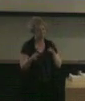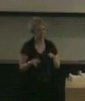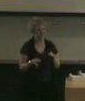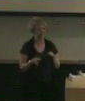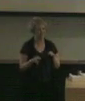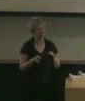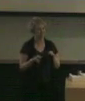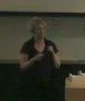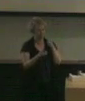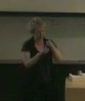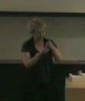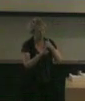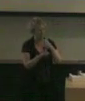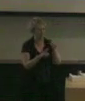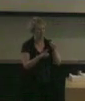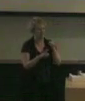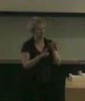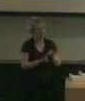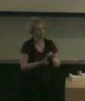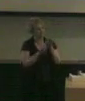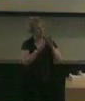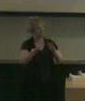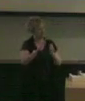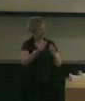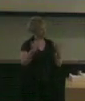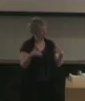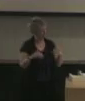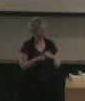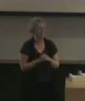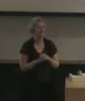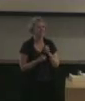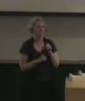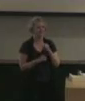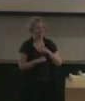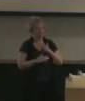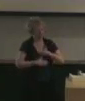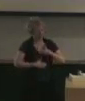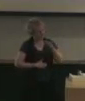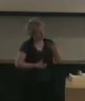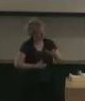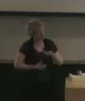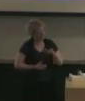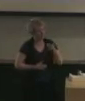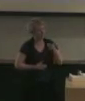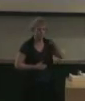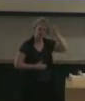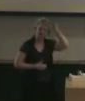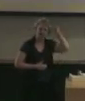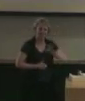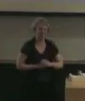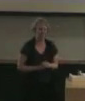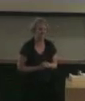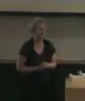more about himself and his very unique background. So it's my pleasure to introduce Greg.